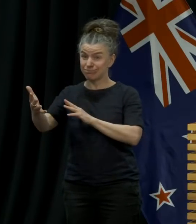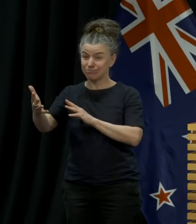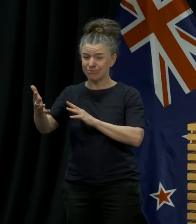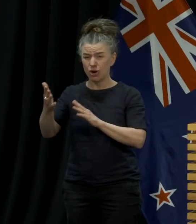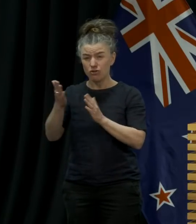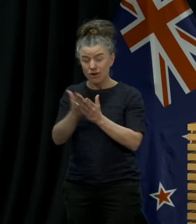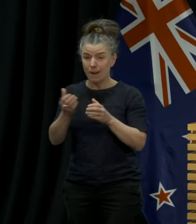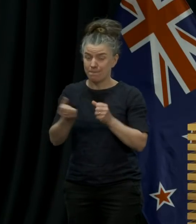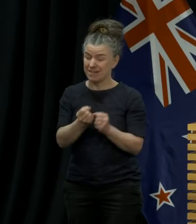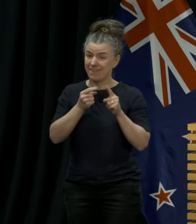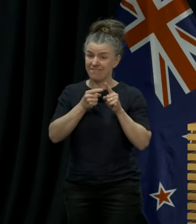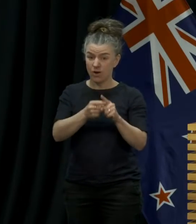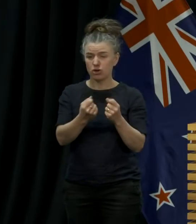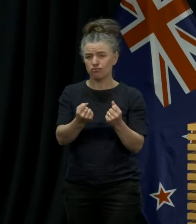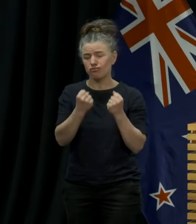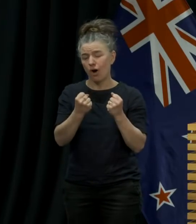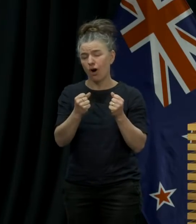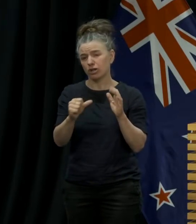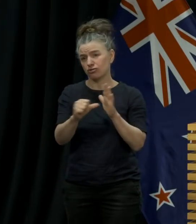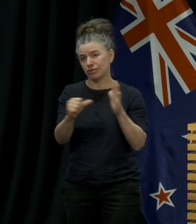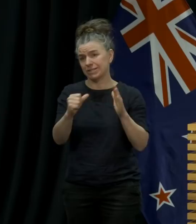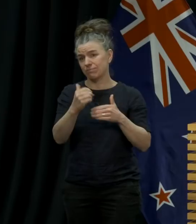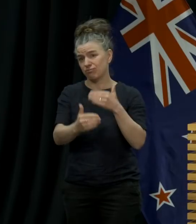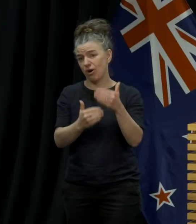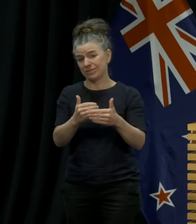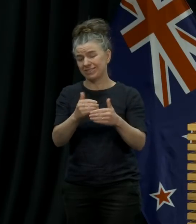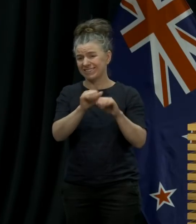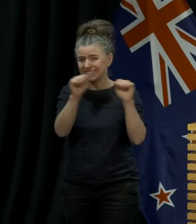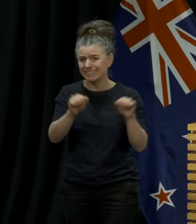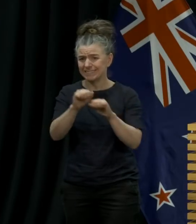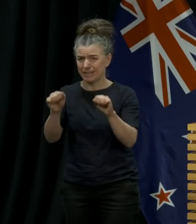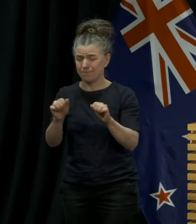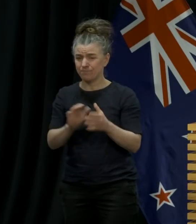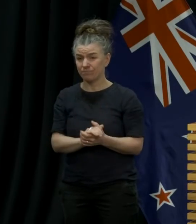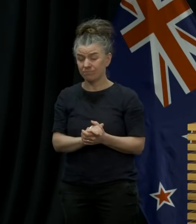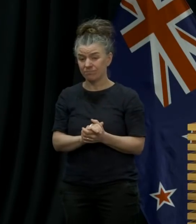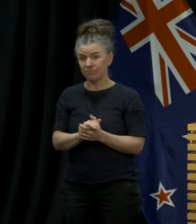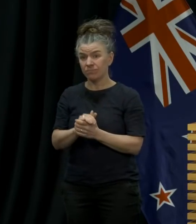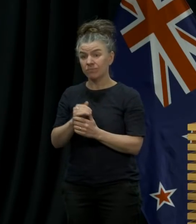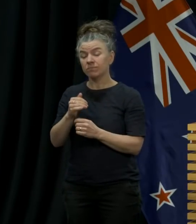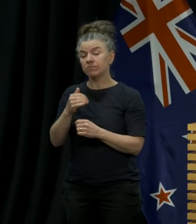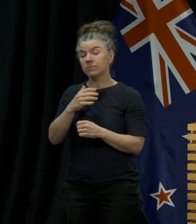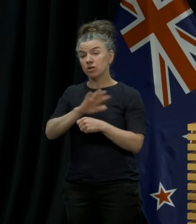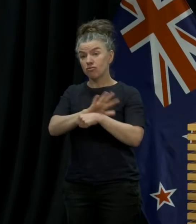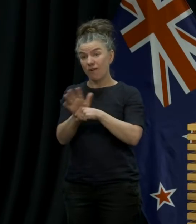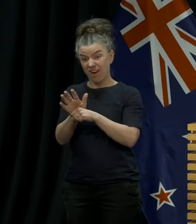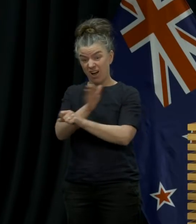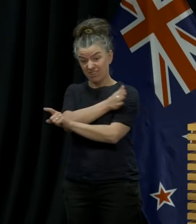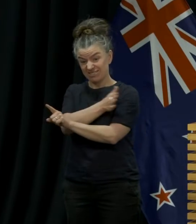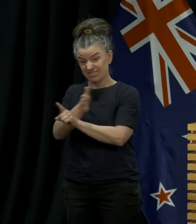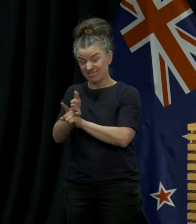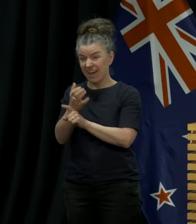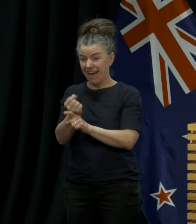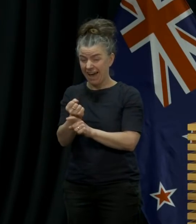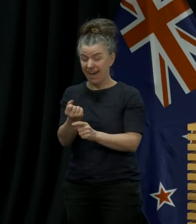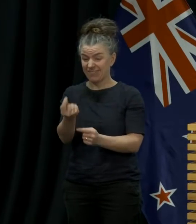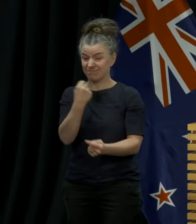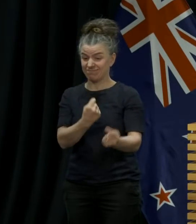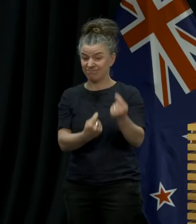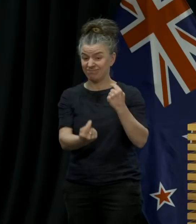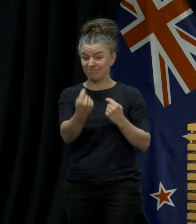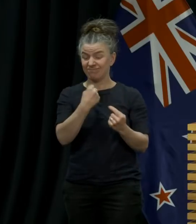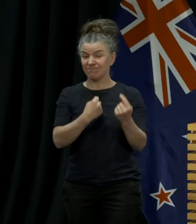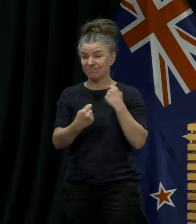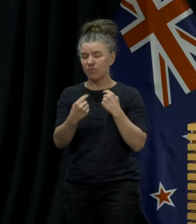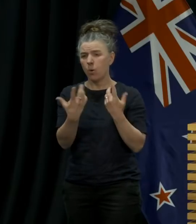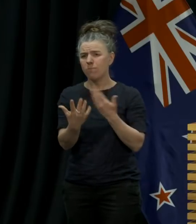being upheld. Throughout COVID-19, there has been pressure from many corners, including the